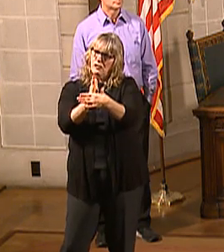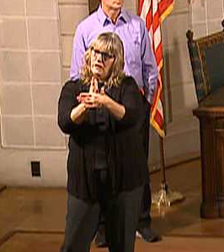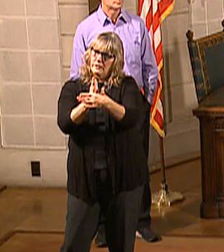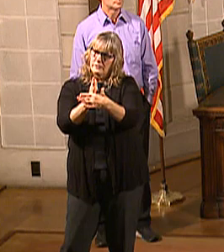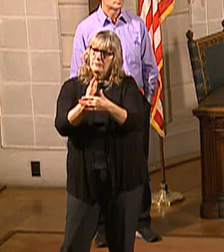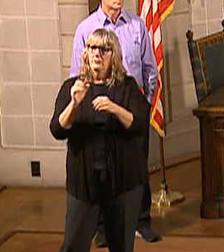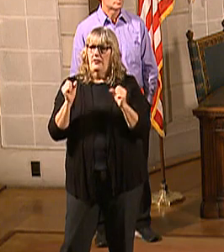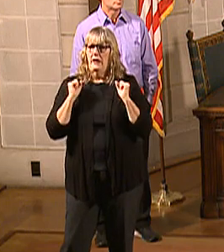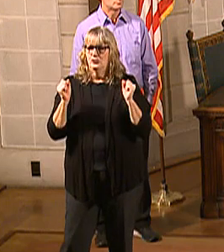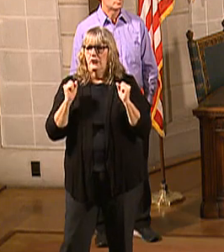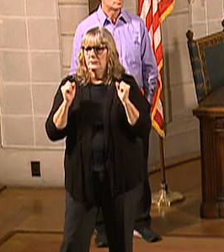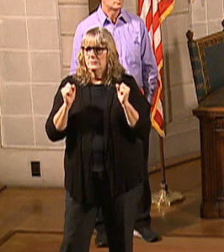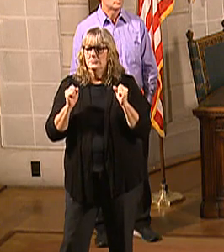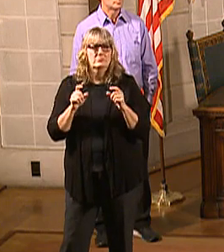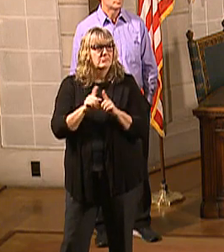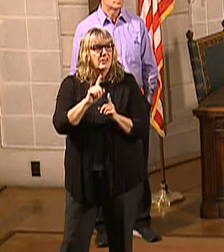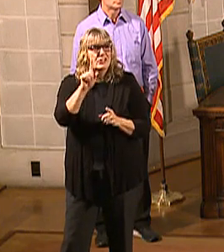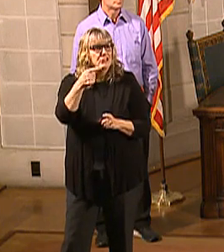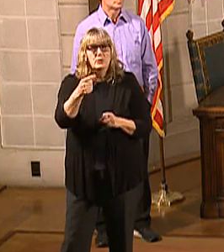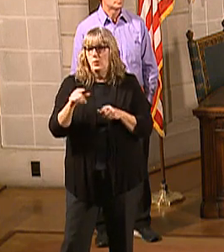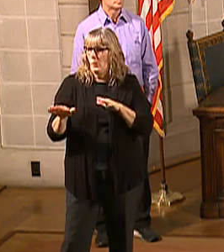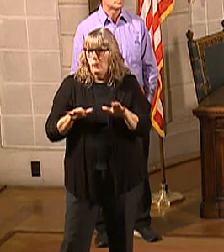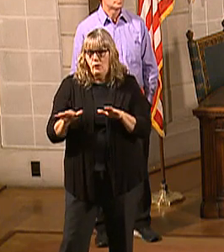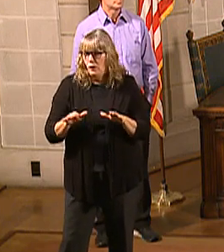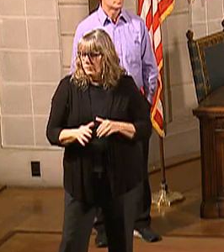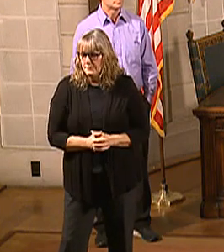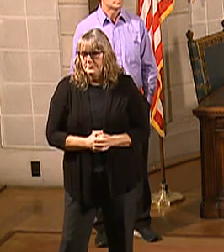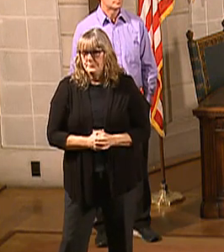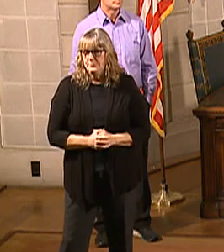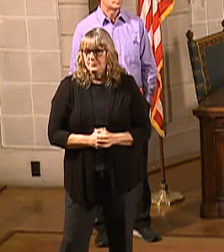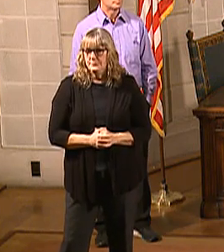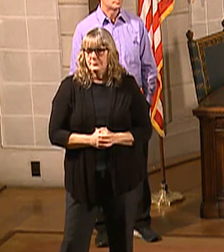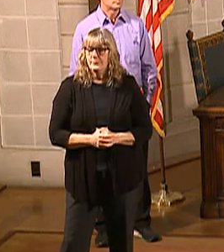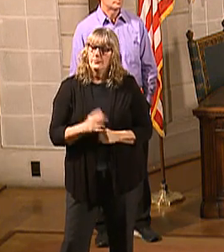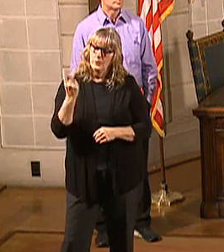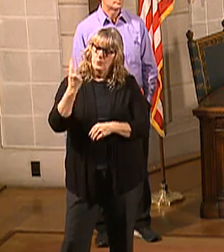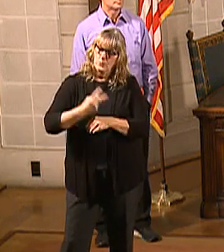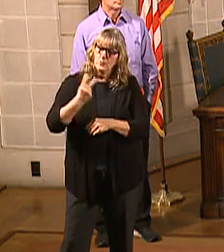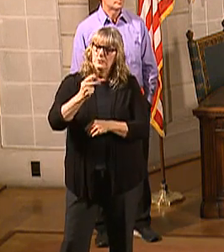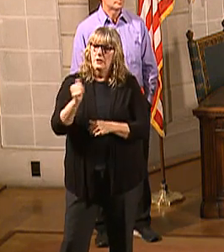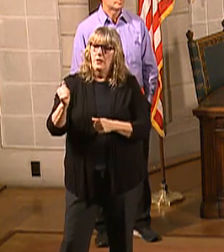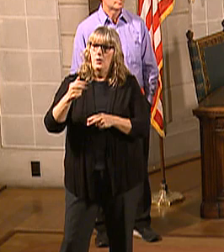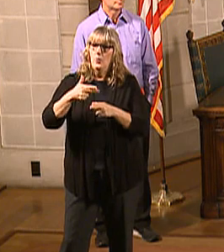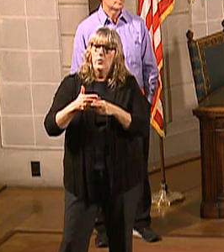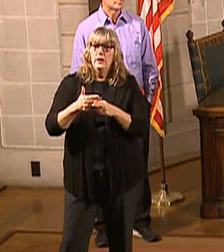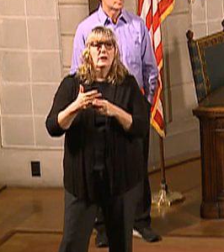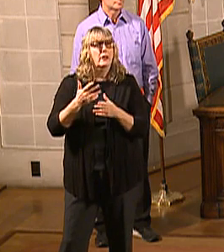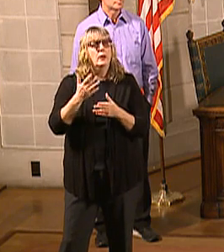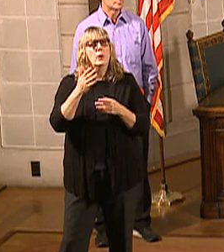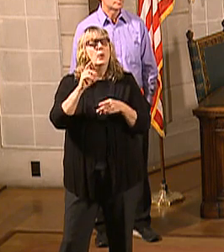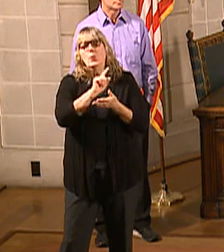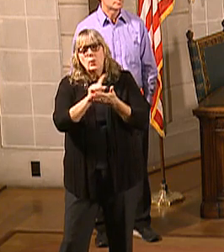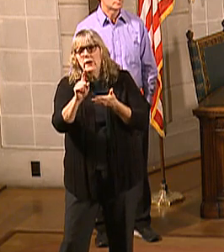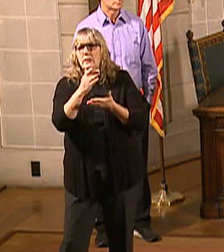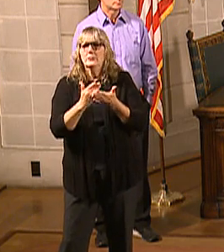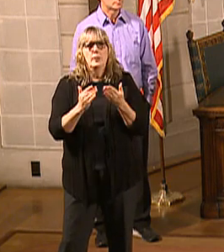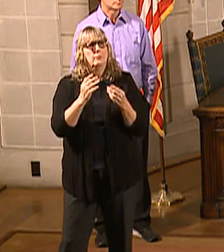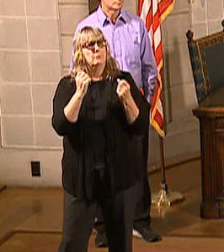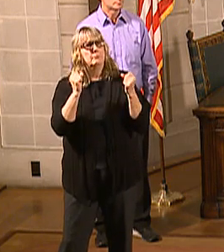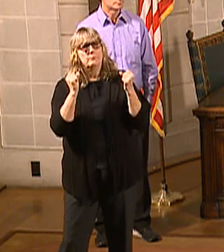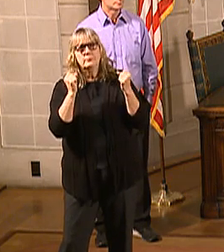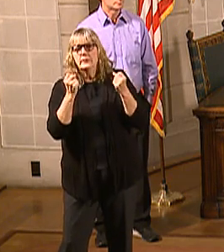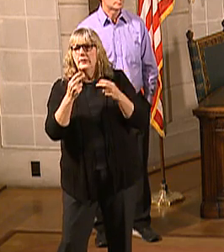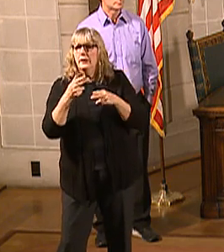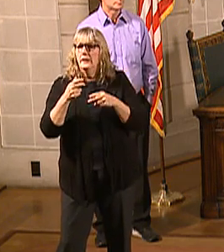intensity activity, such as just walking, and at least 2 days a week of doing some sort of strength training,